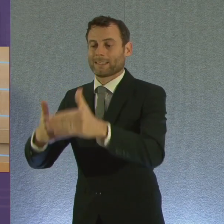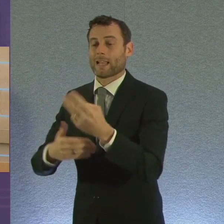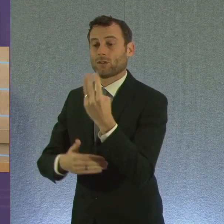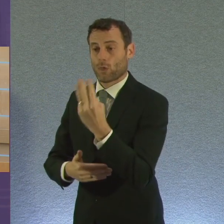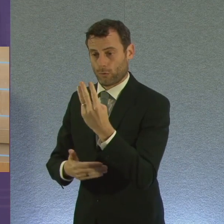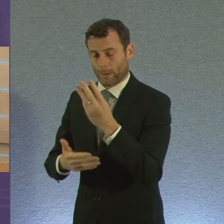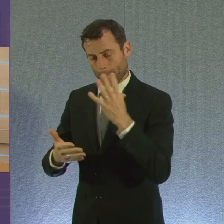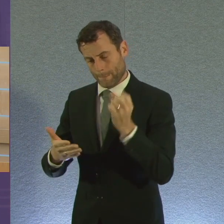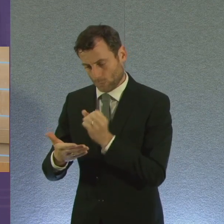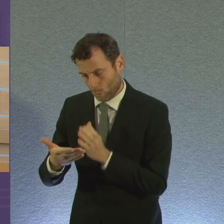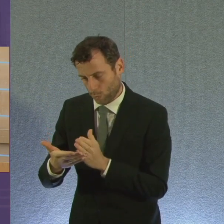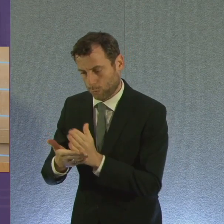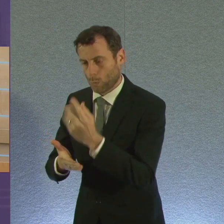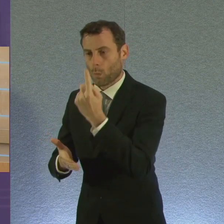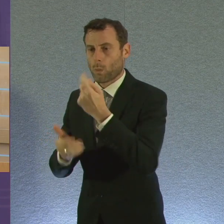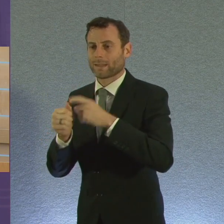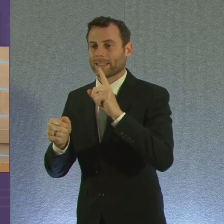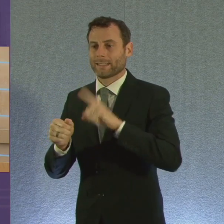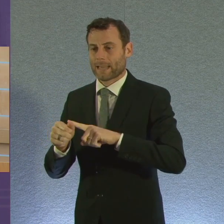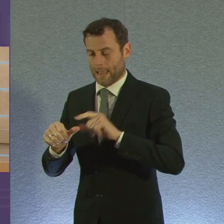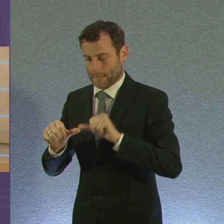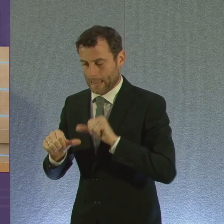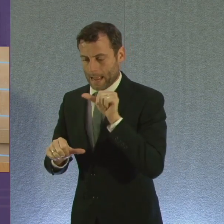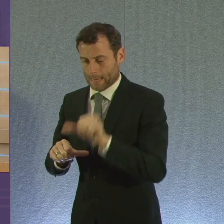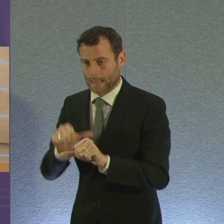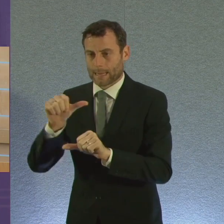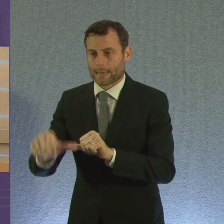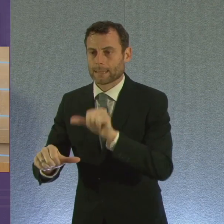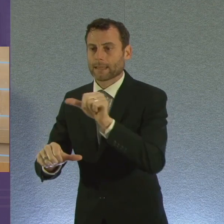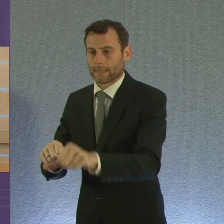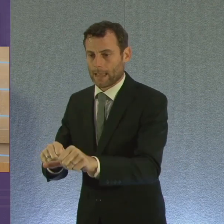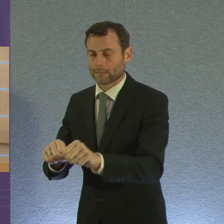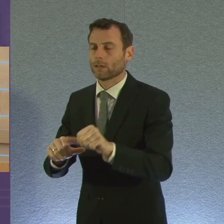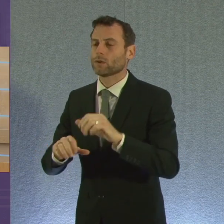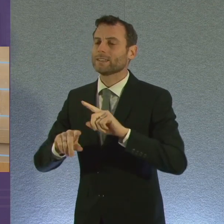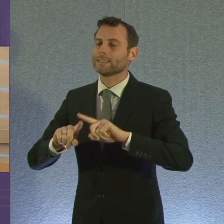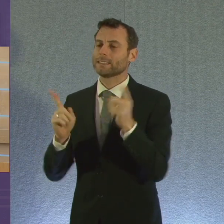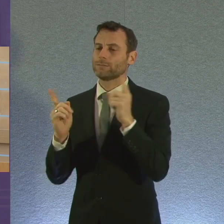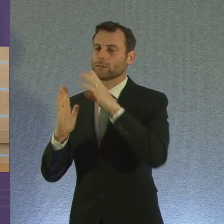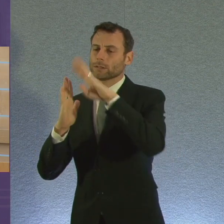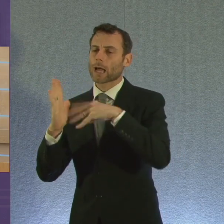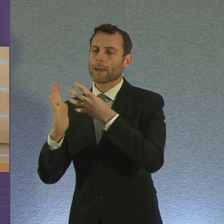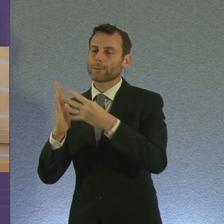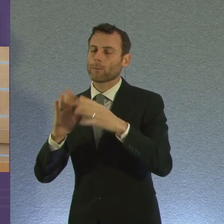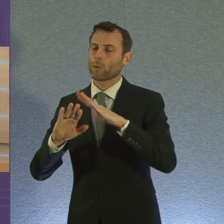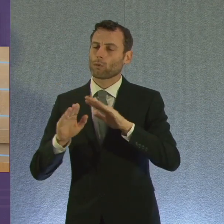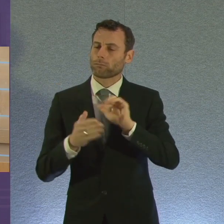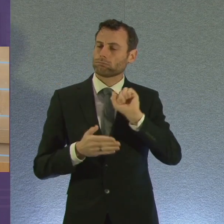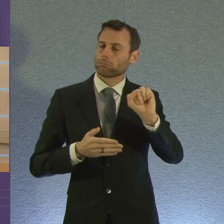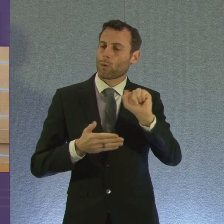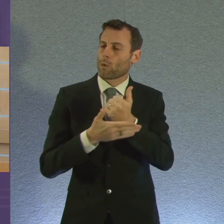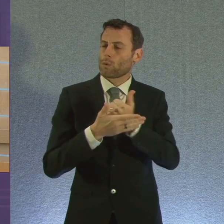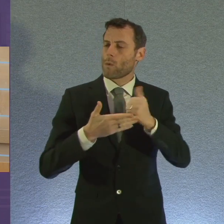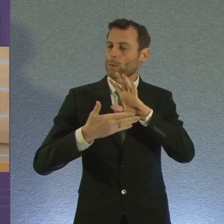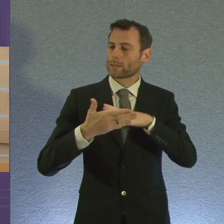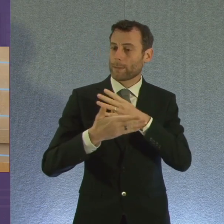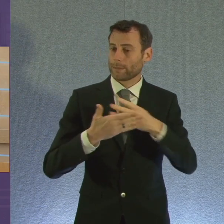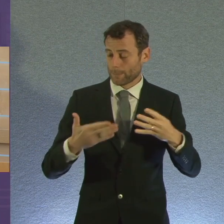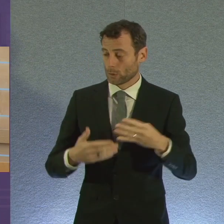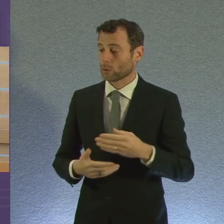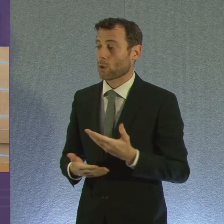words, the vote in stage 1 will follow at 11 o'clock, not at decision time as it would normally. So the question is that motion 21369 in the name of